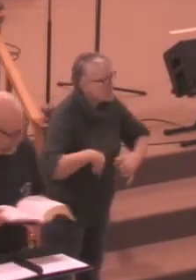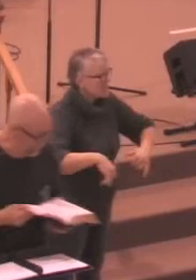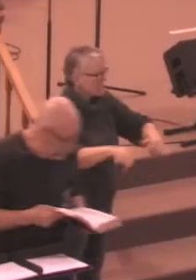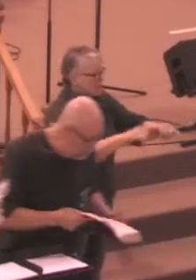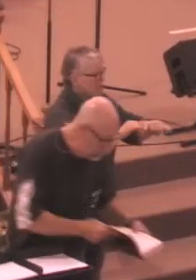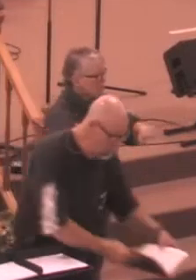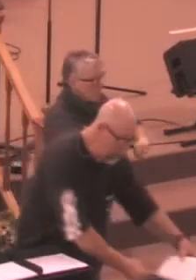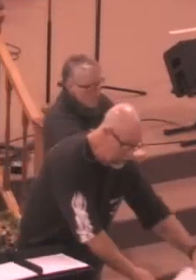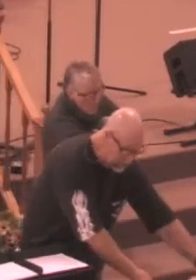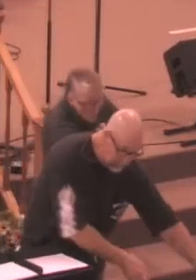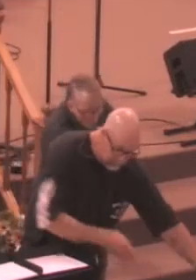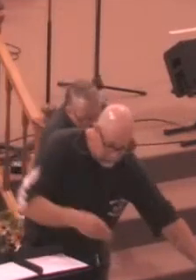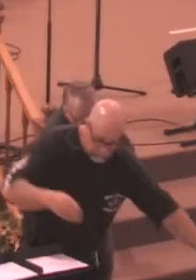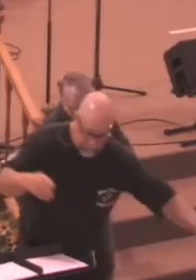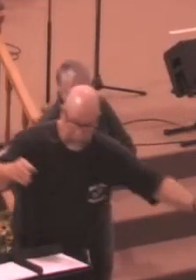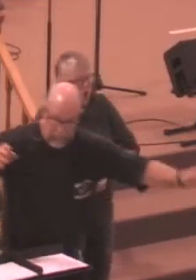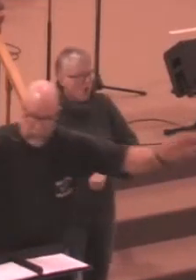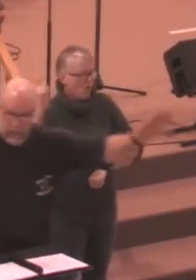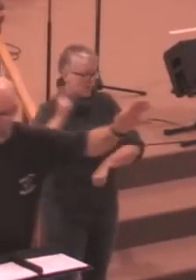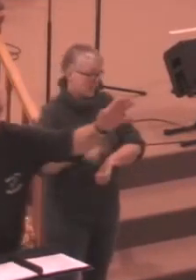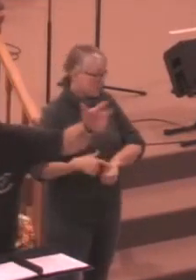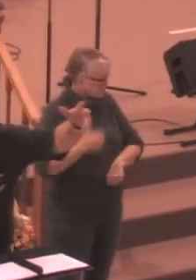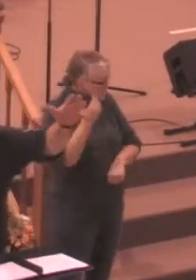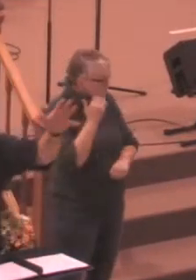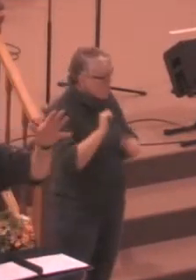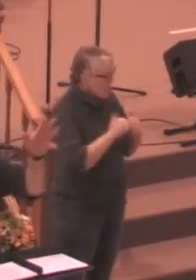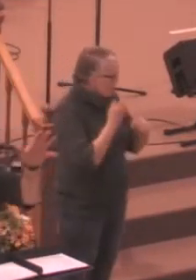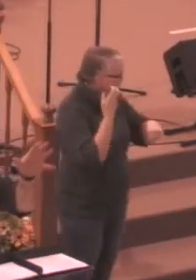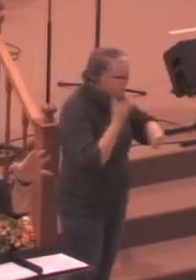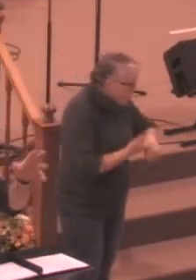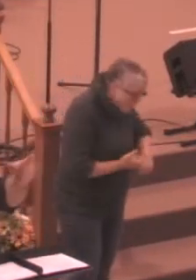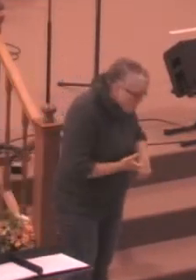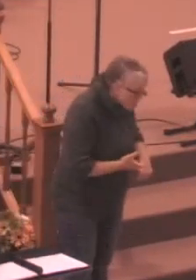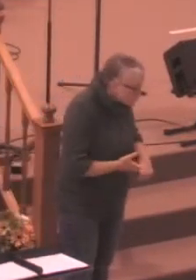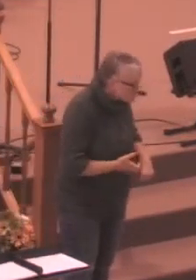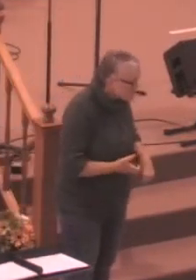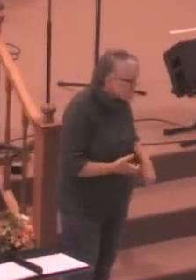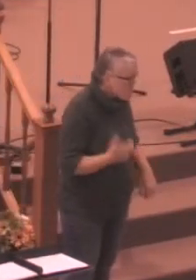time. Do you know how difficult that is with us? Yes.